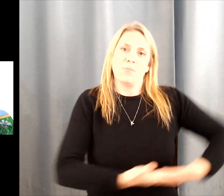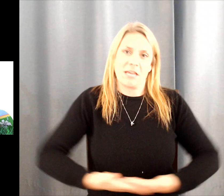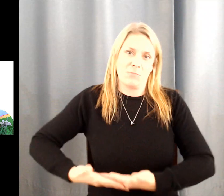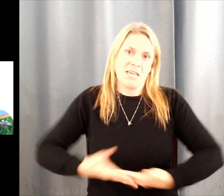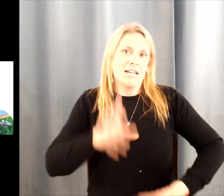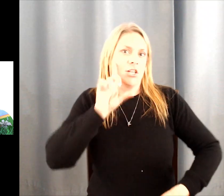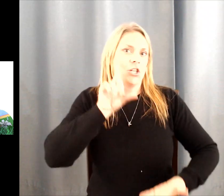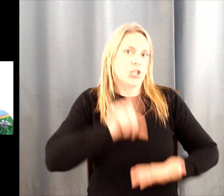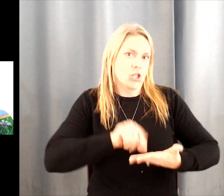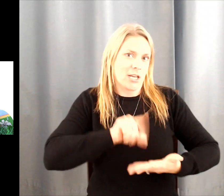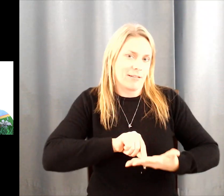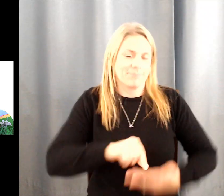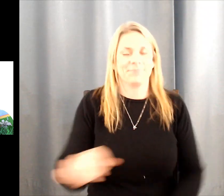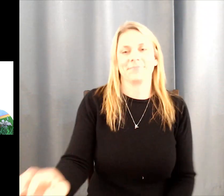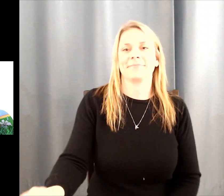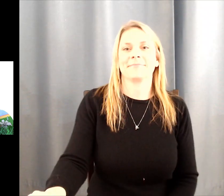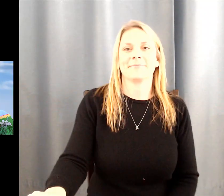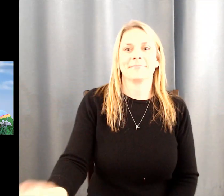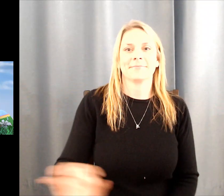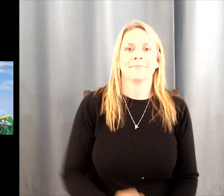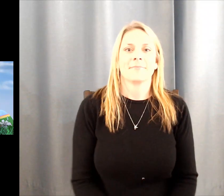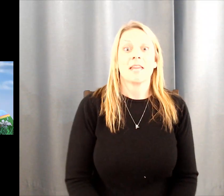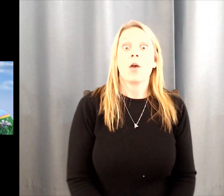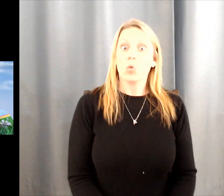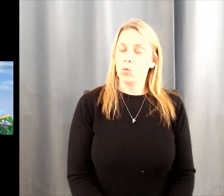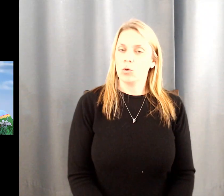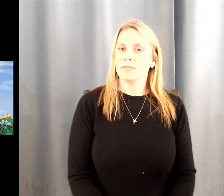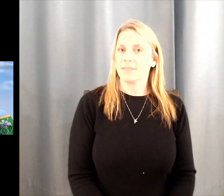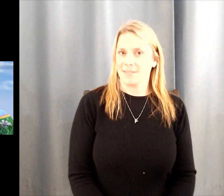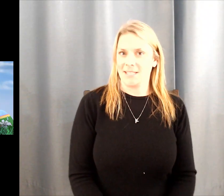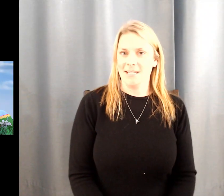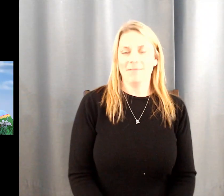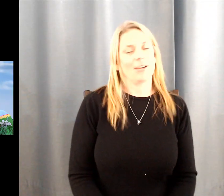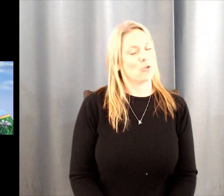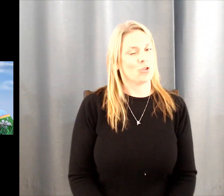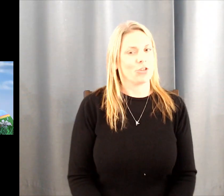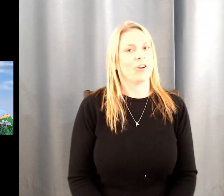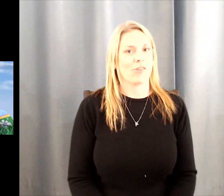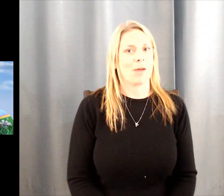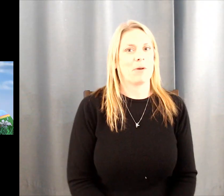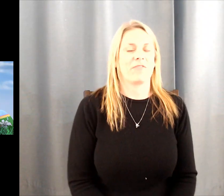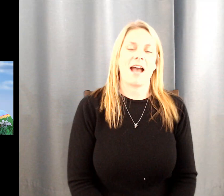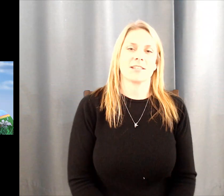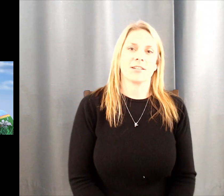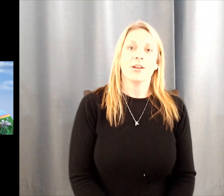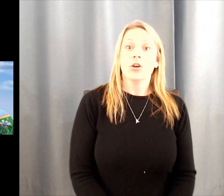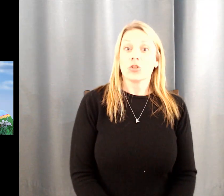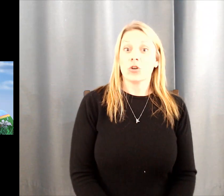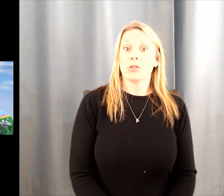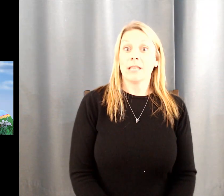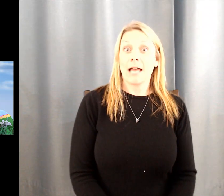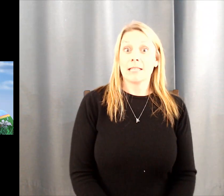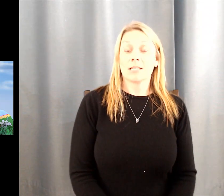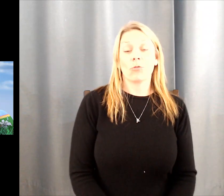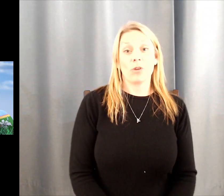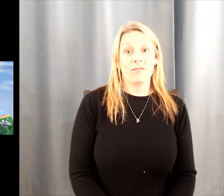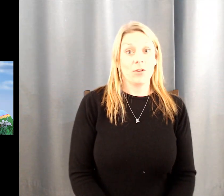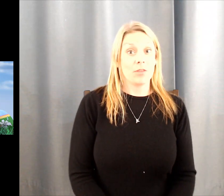baby chicken. Ooh, see, I told you it'll come up fast. So let's review the sign